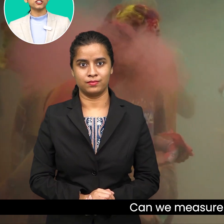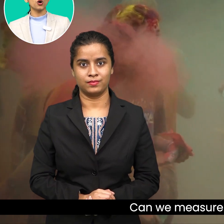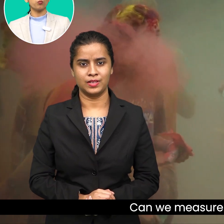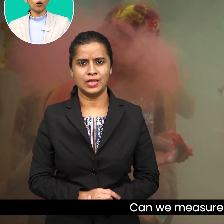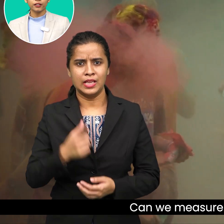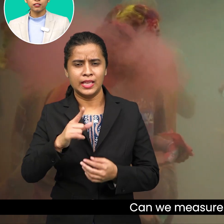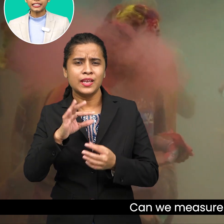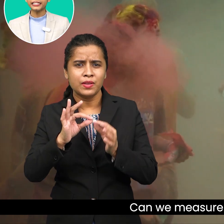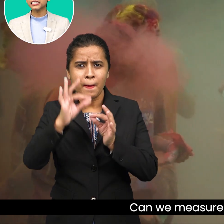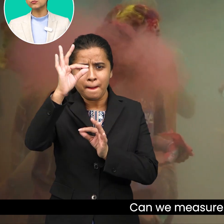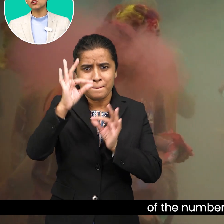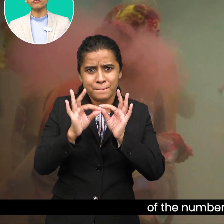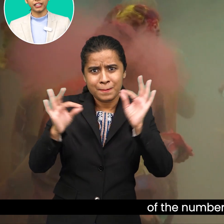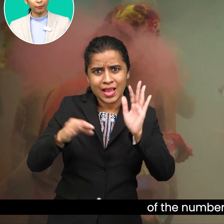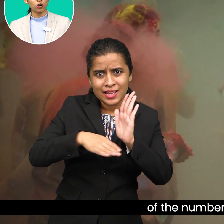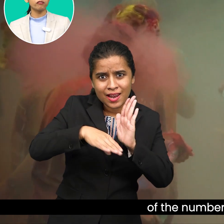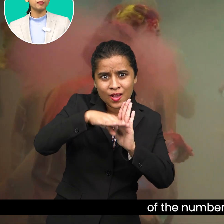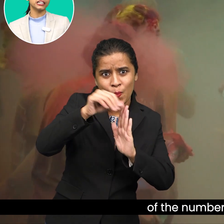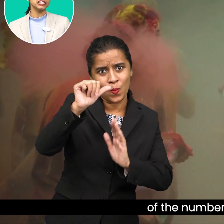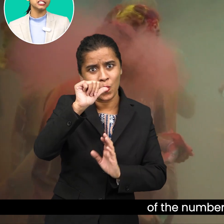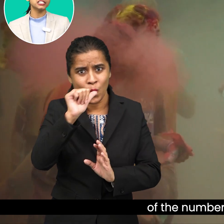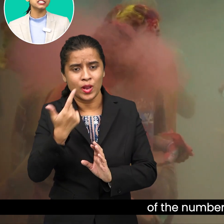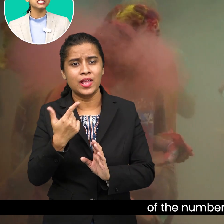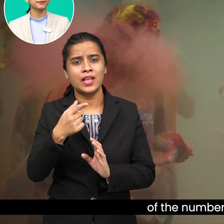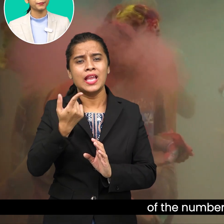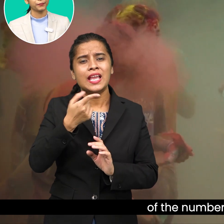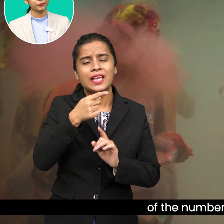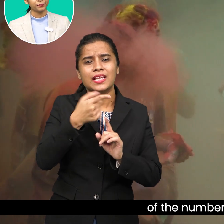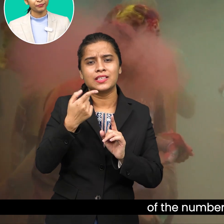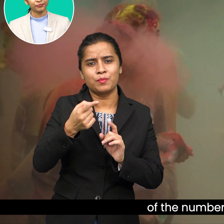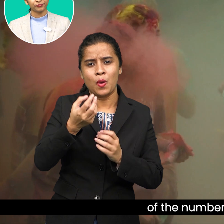Can we measure water in terms of number of buckets?